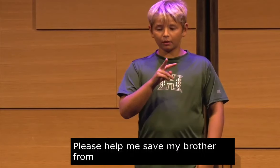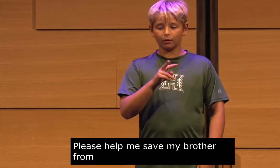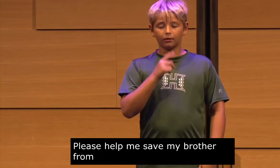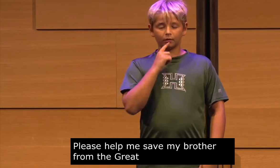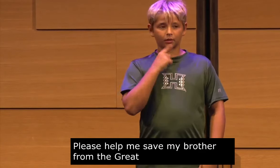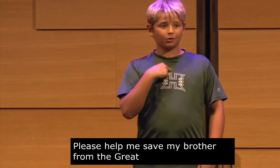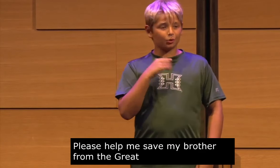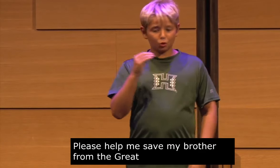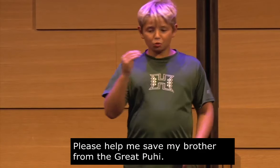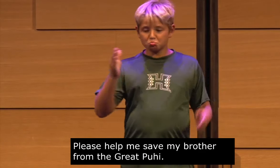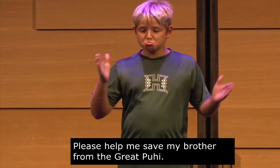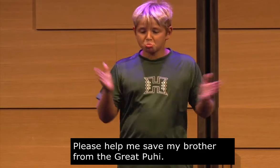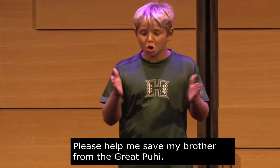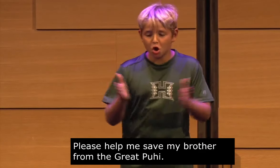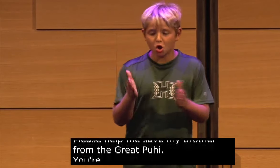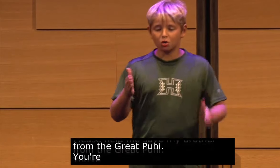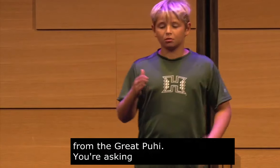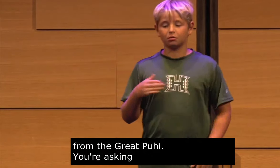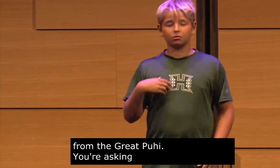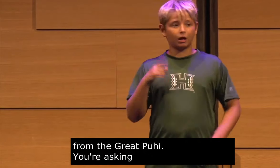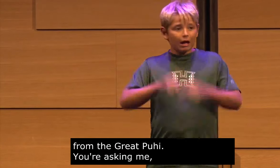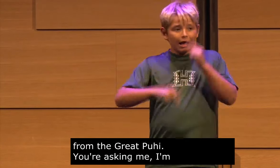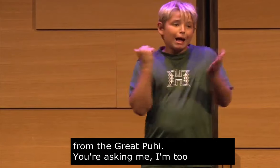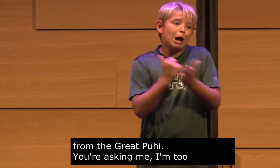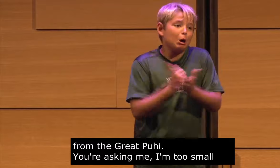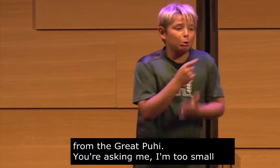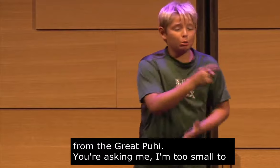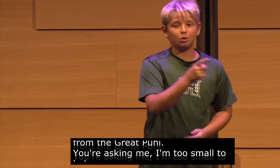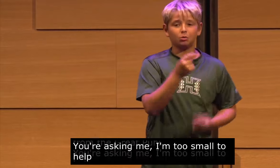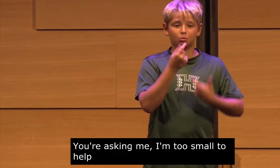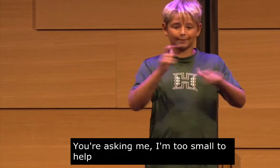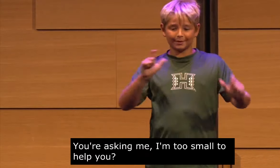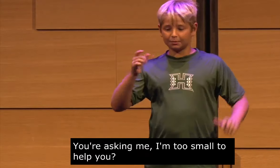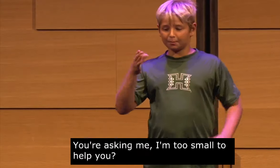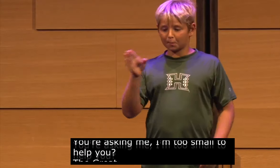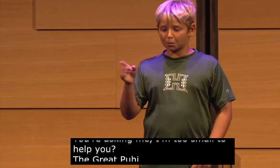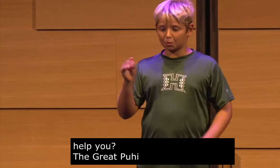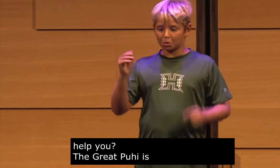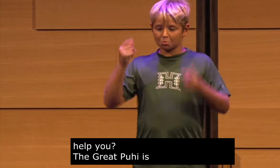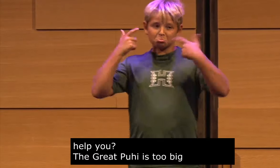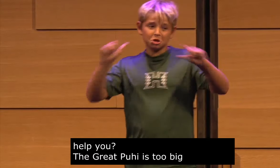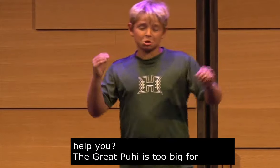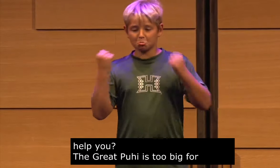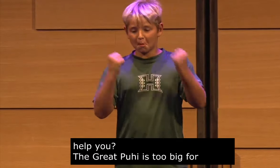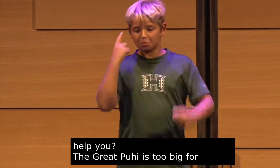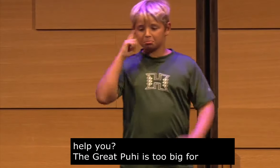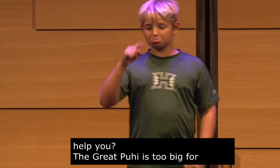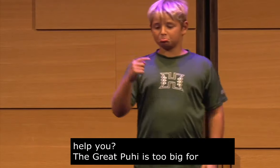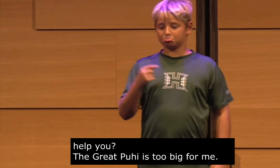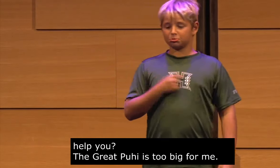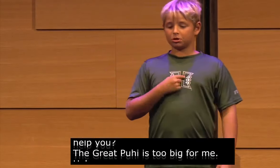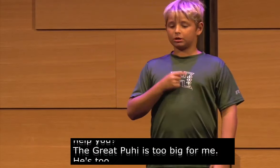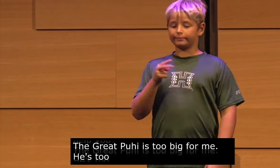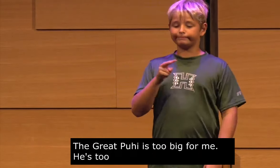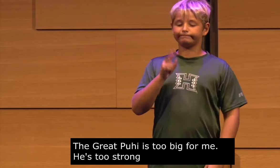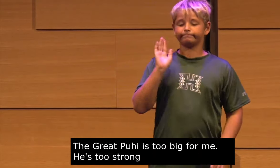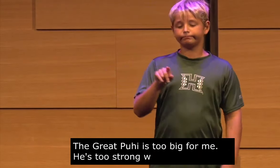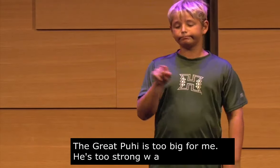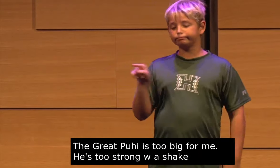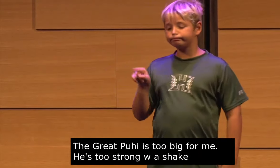You're asking me? Asked the Ahanu. I'm too small to help you. The Great Puhi is too big for me. He's too strong. With a shake of her